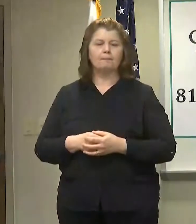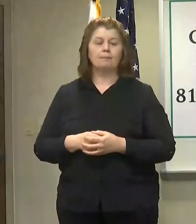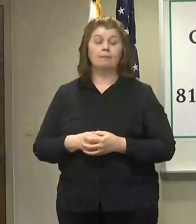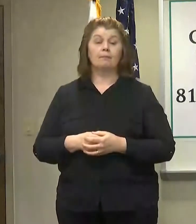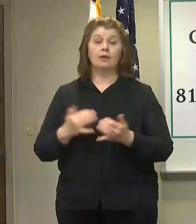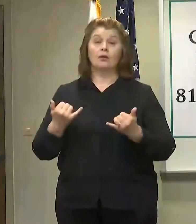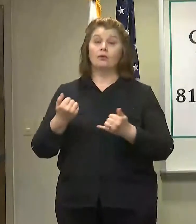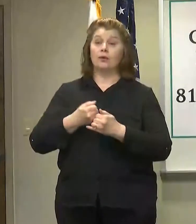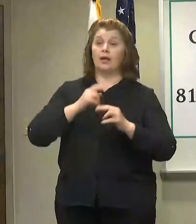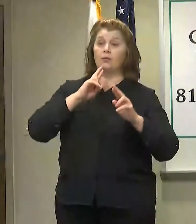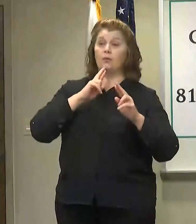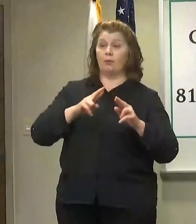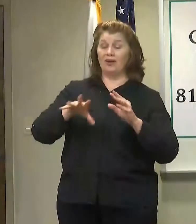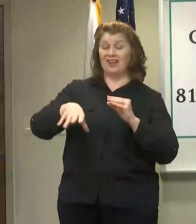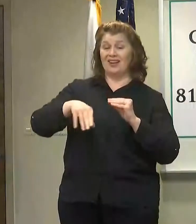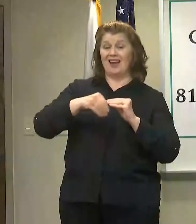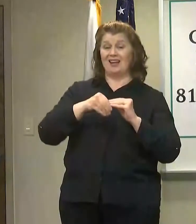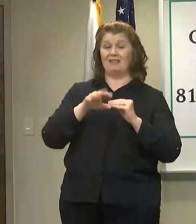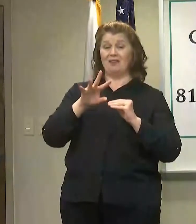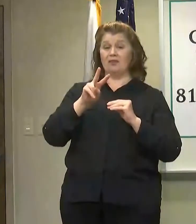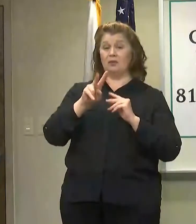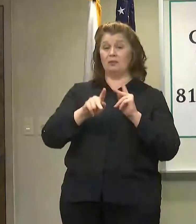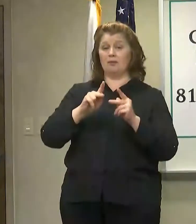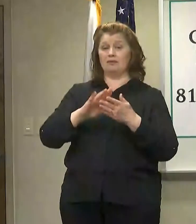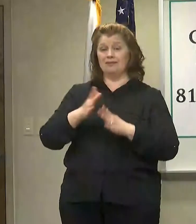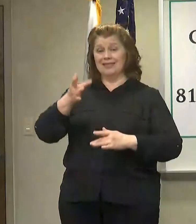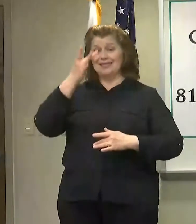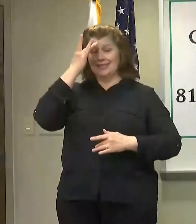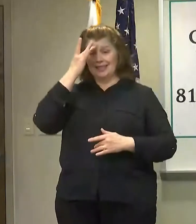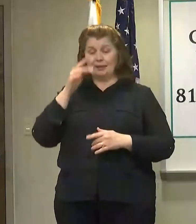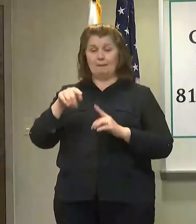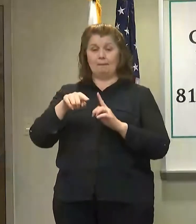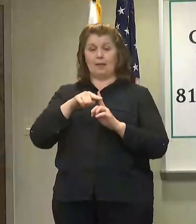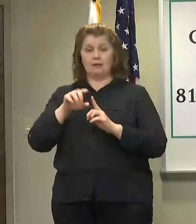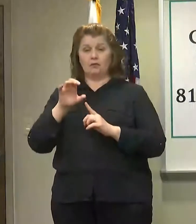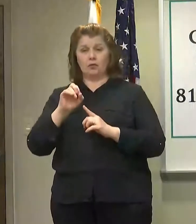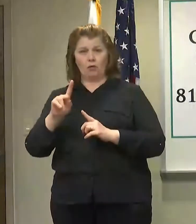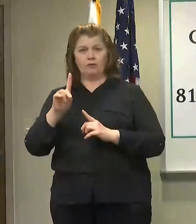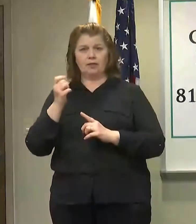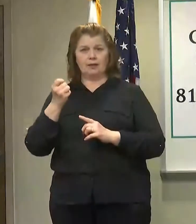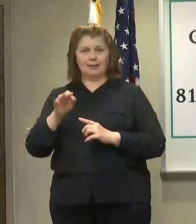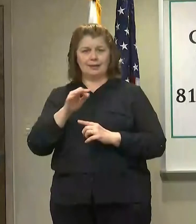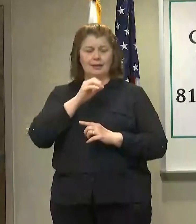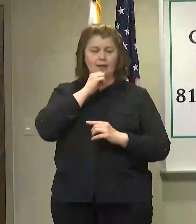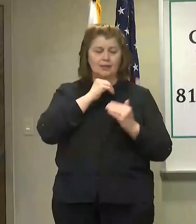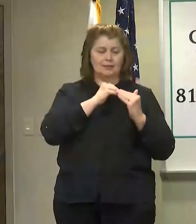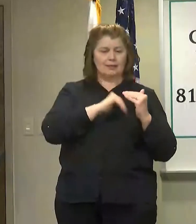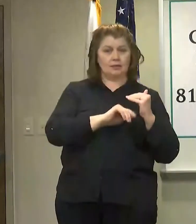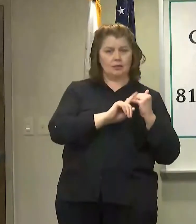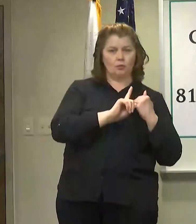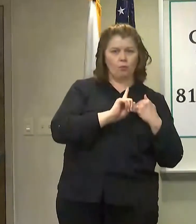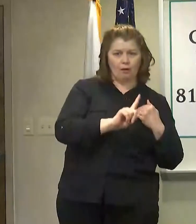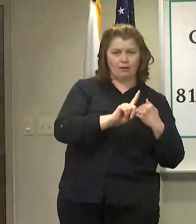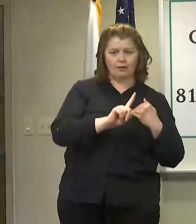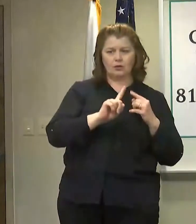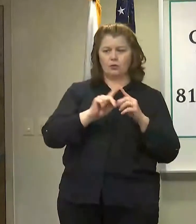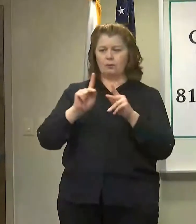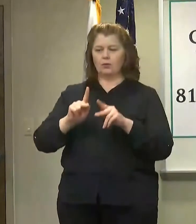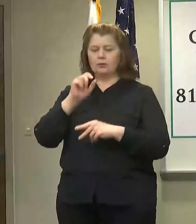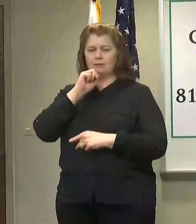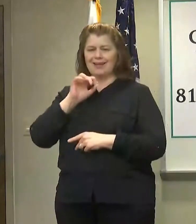Today, we're reporting an additional 52 cases of COVID-19 from ages under 1 year of age through an individual in